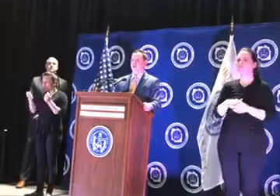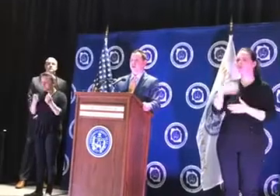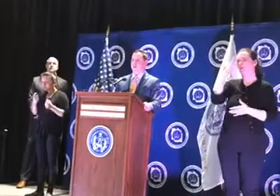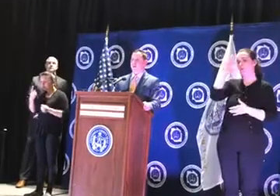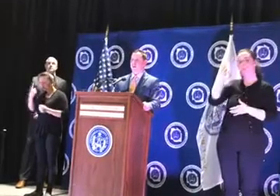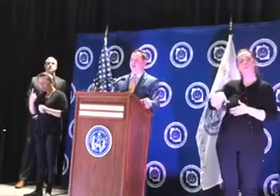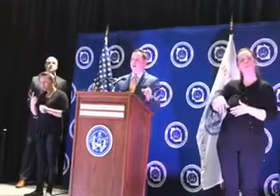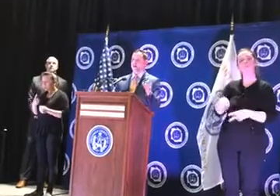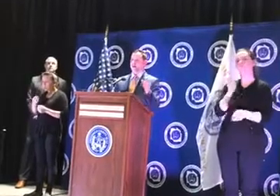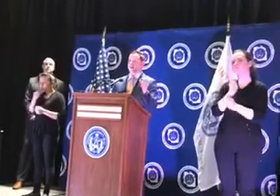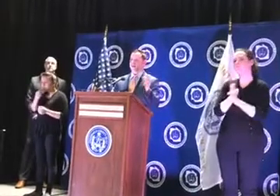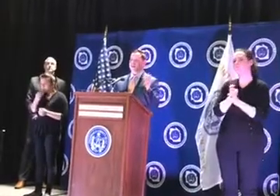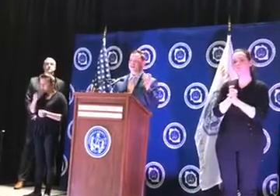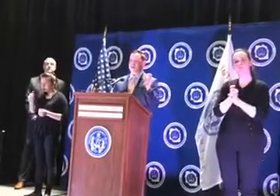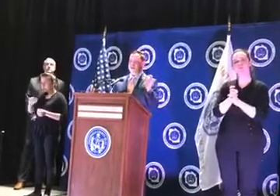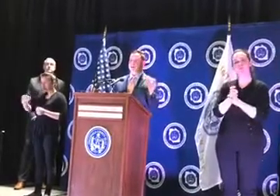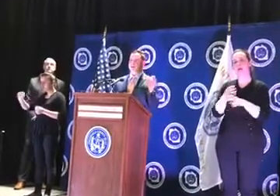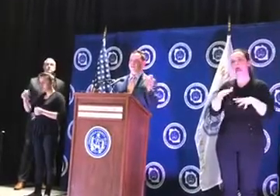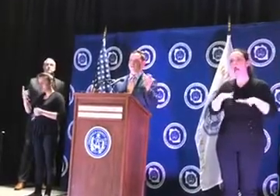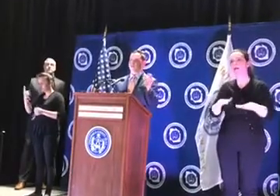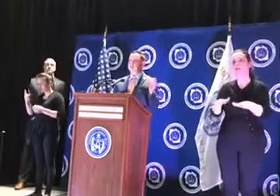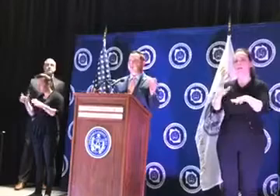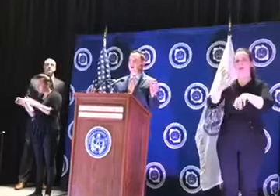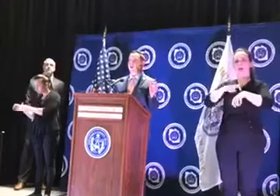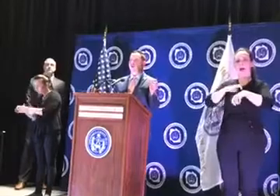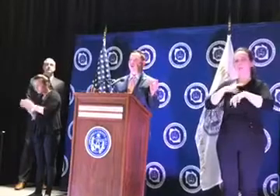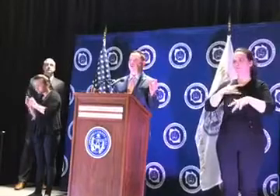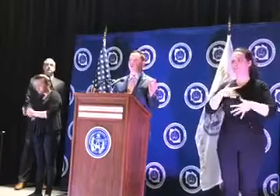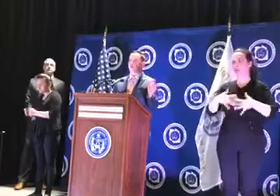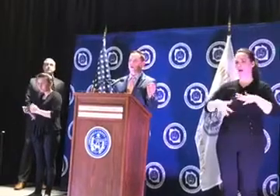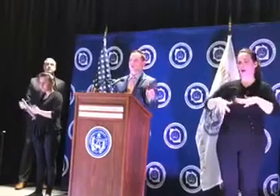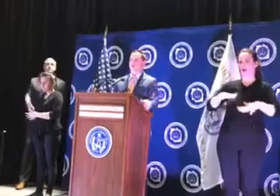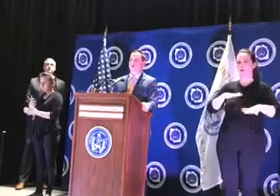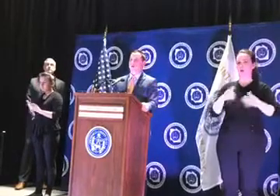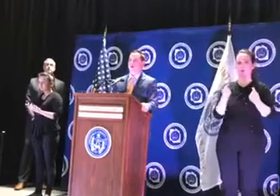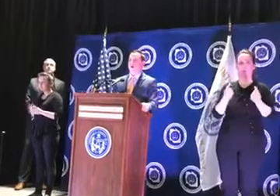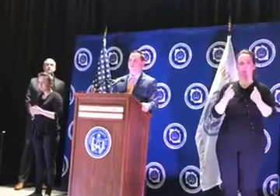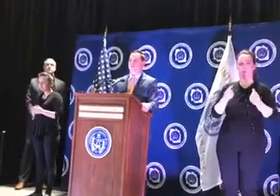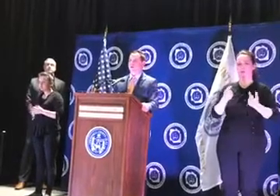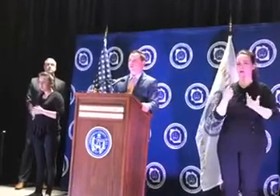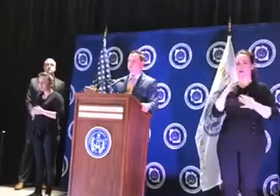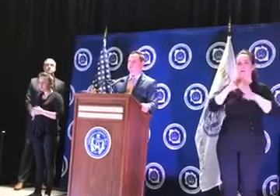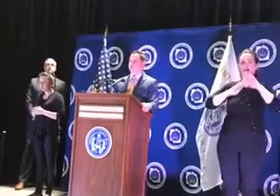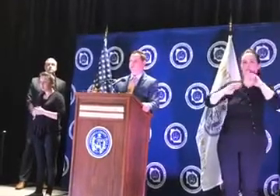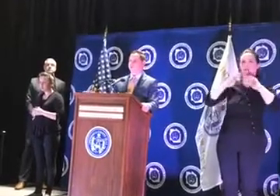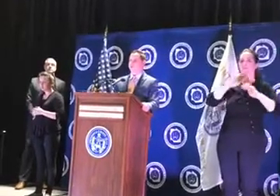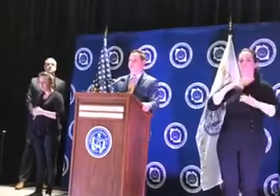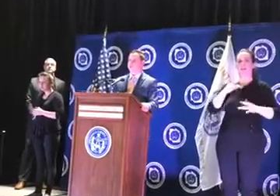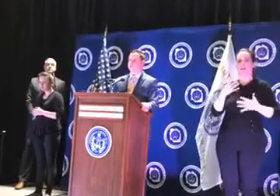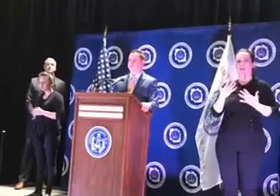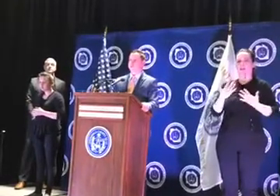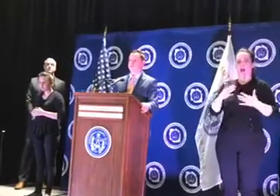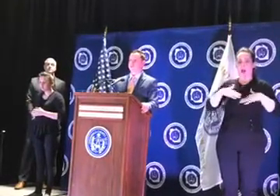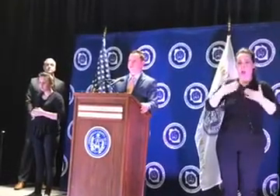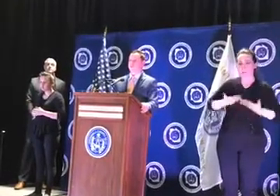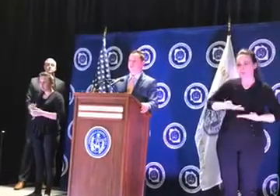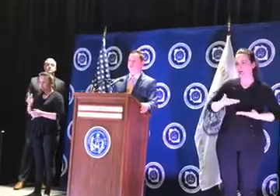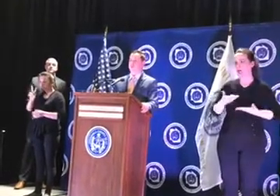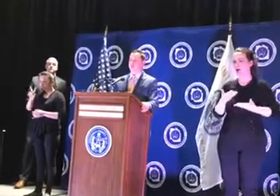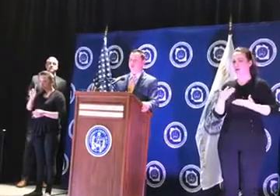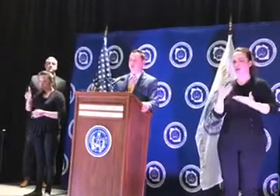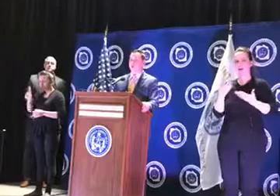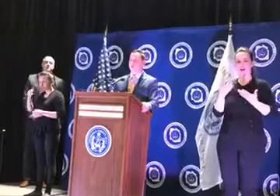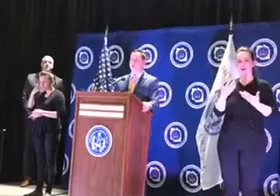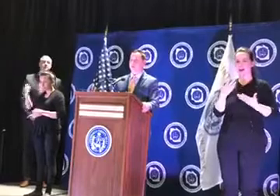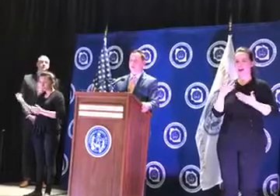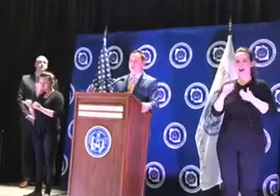It's not going to get easy. If you need help, call 211. talk to somebody. This is a service here for